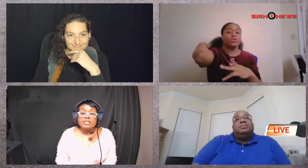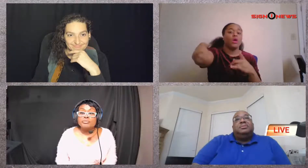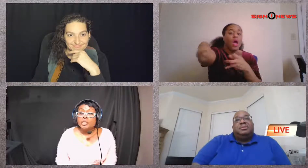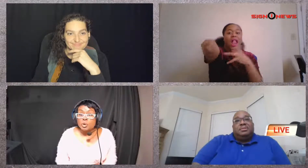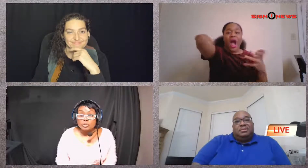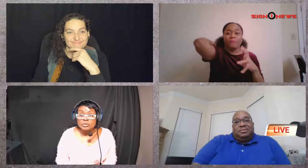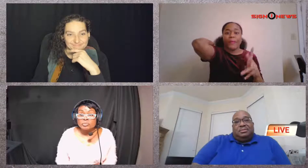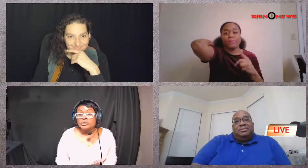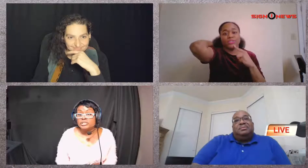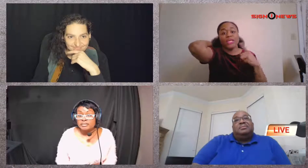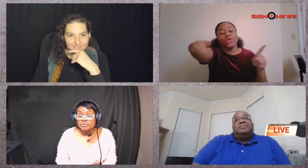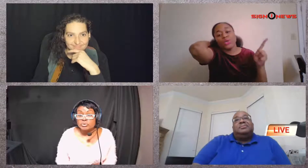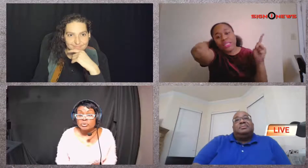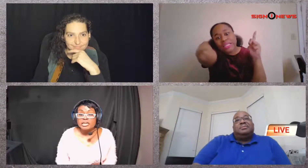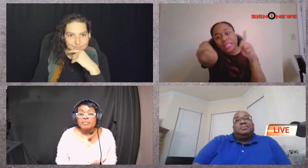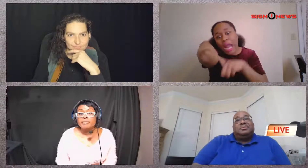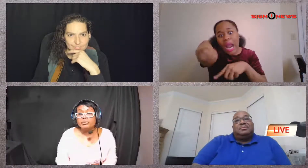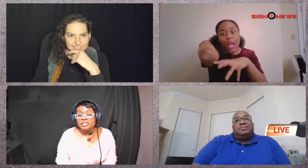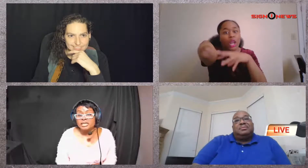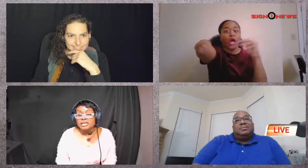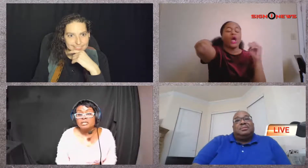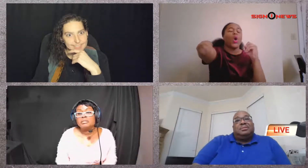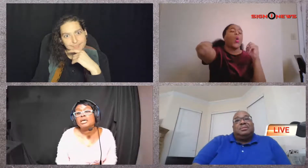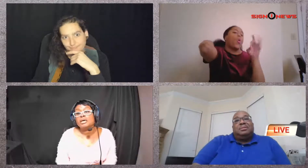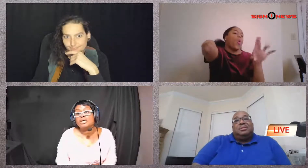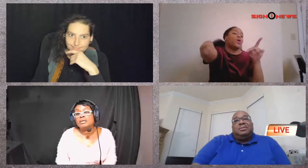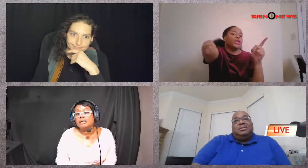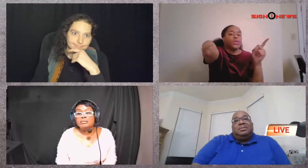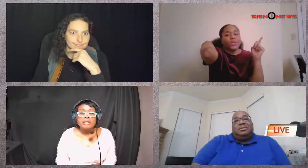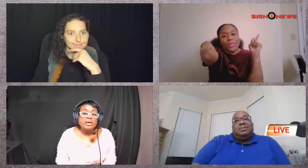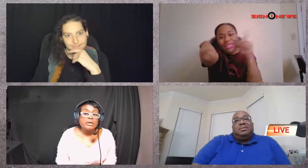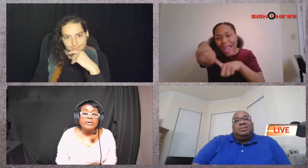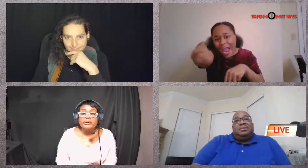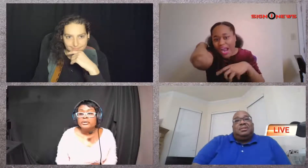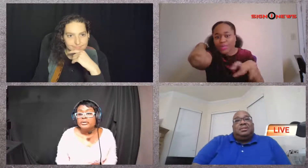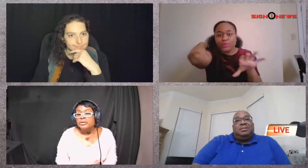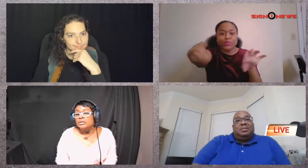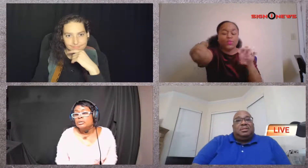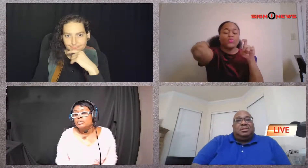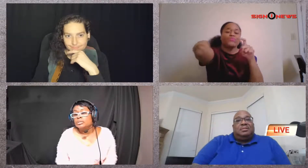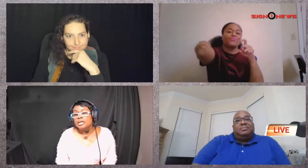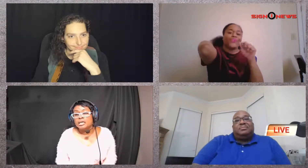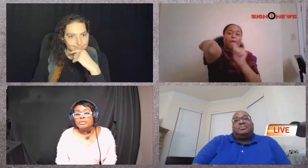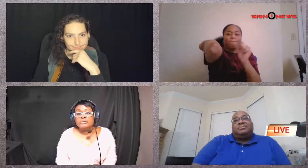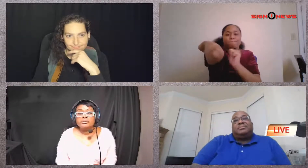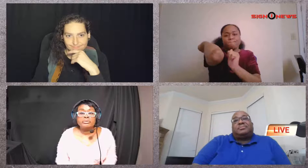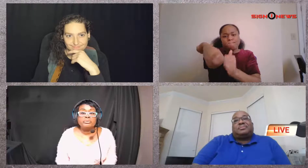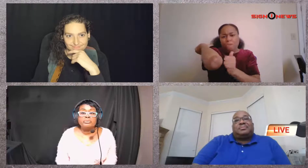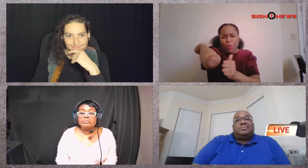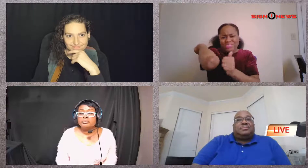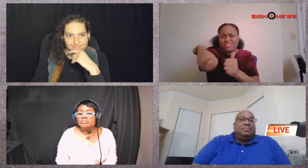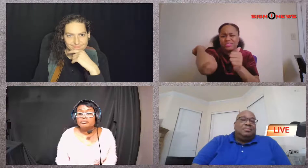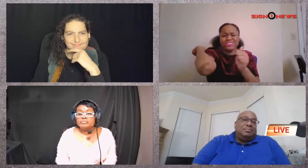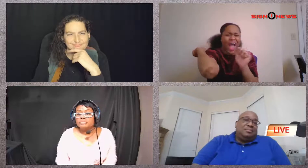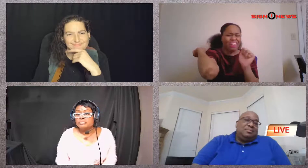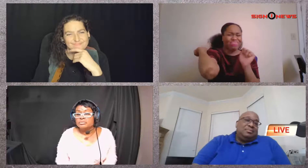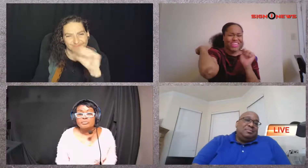So when I got a little bit older and went to deaf school, a lot of people were saying, you can't learn, you can't